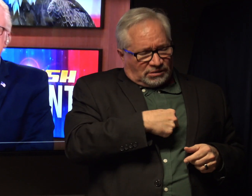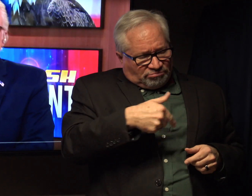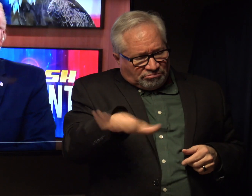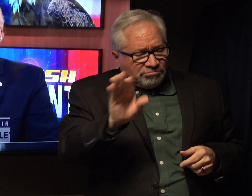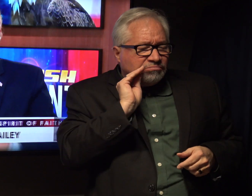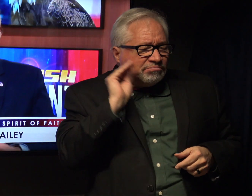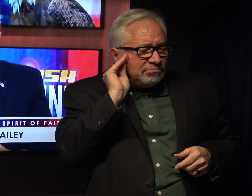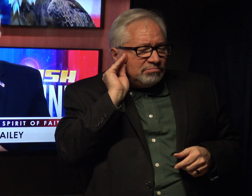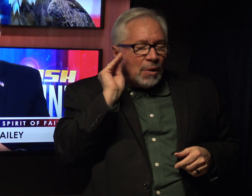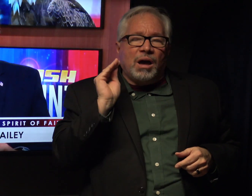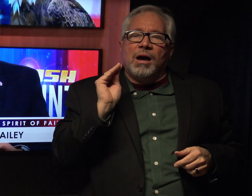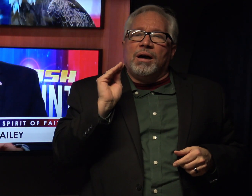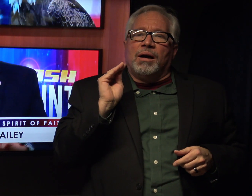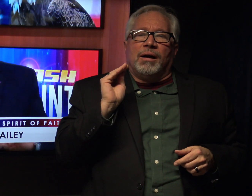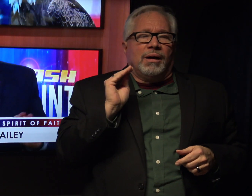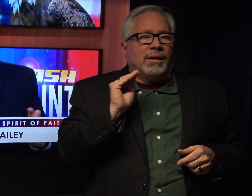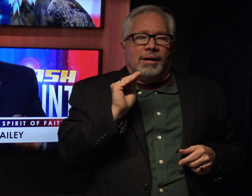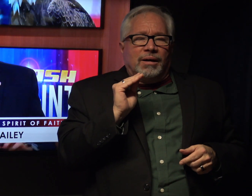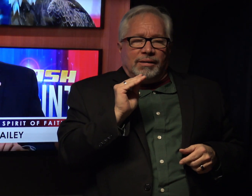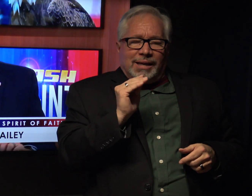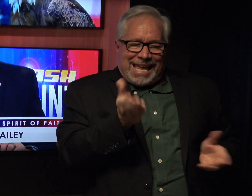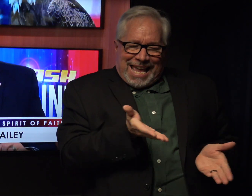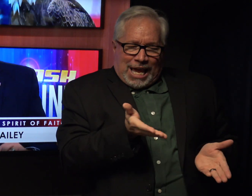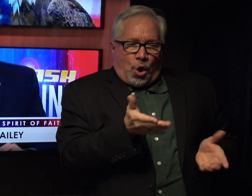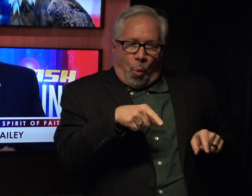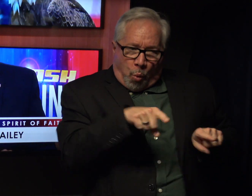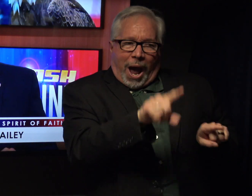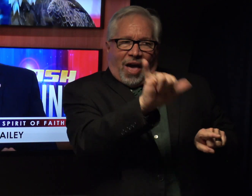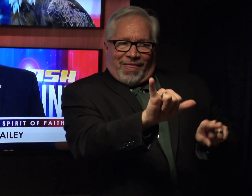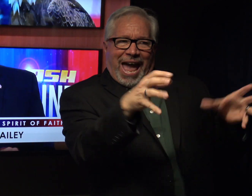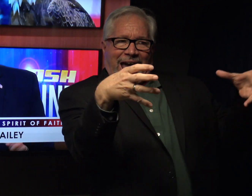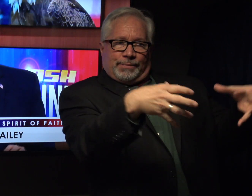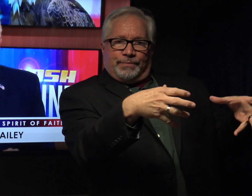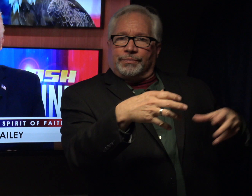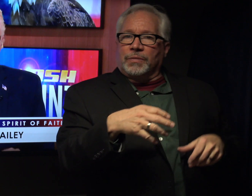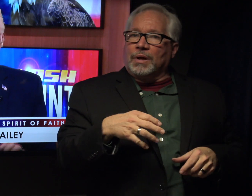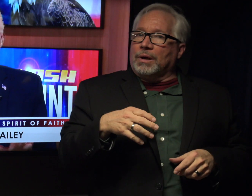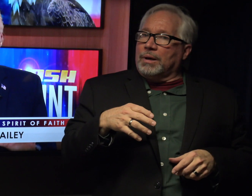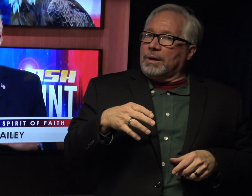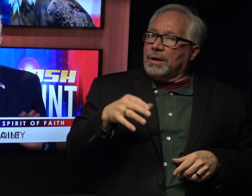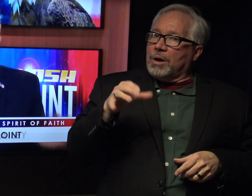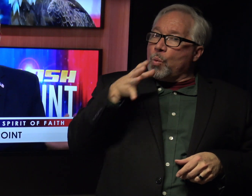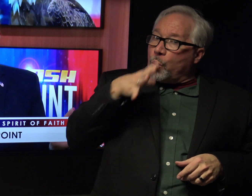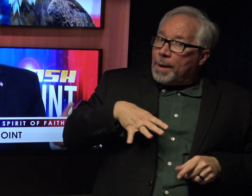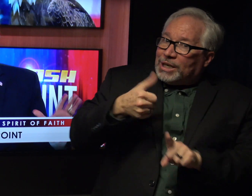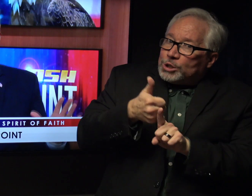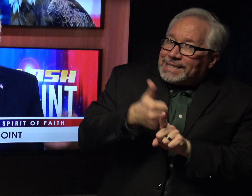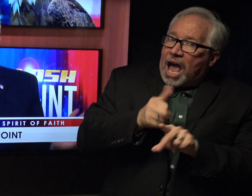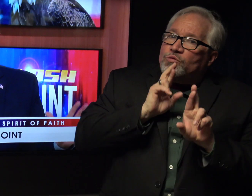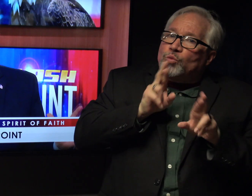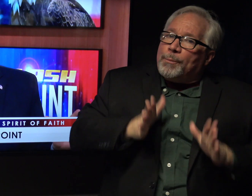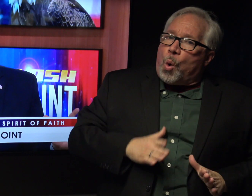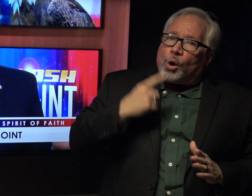sent home. Now she's a reporter for I-24 News there in France, and the people were sent